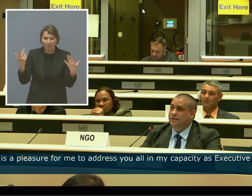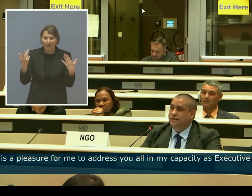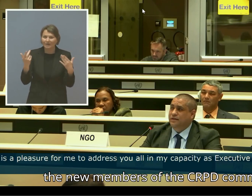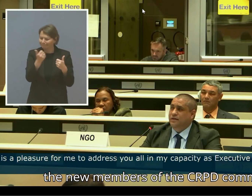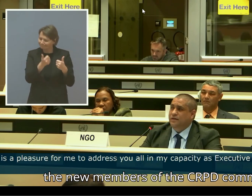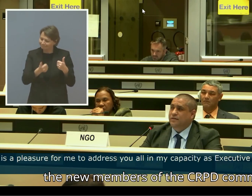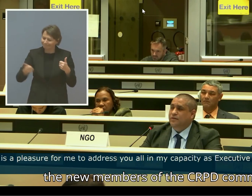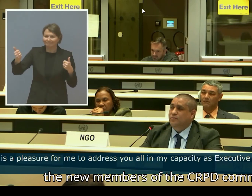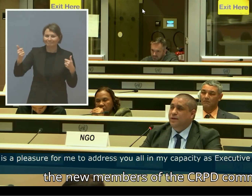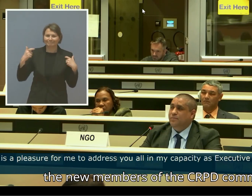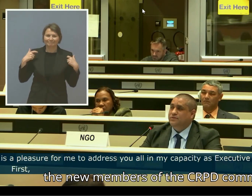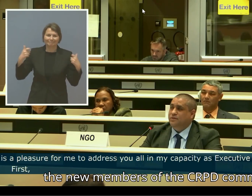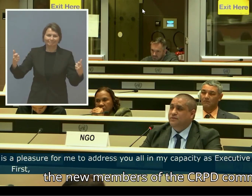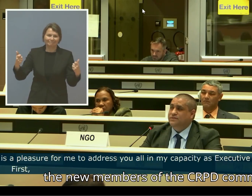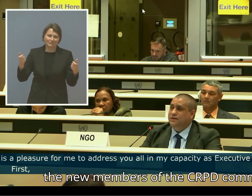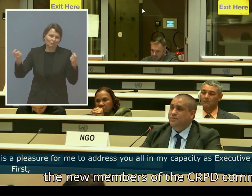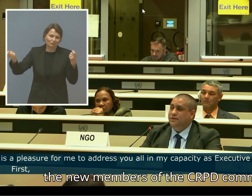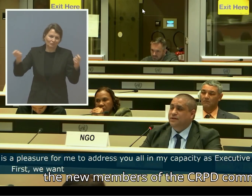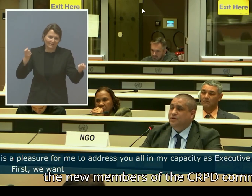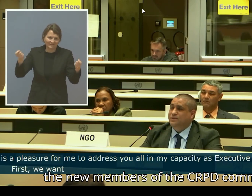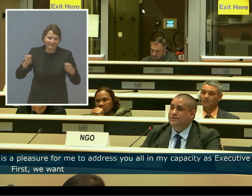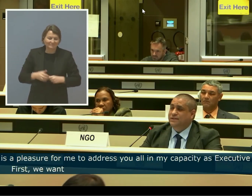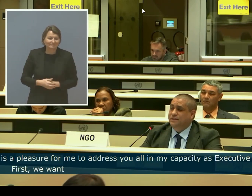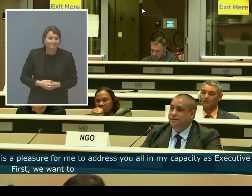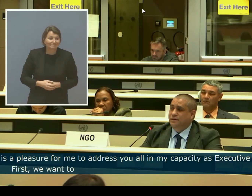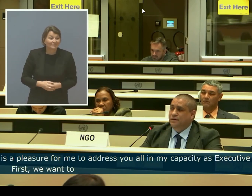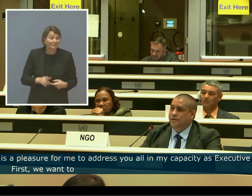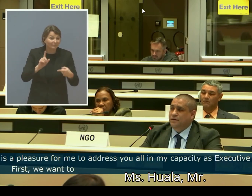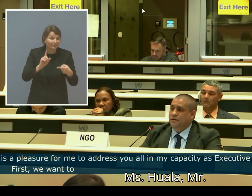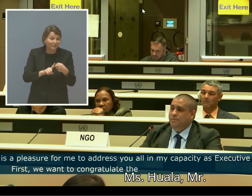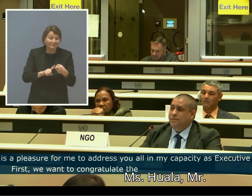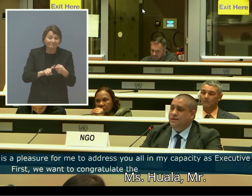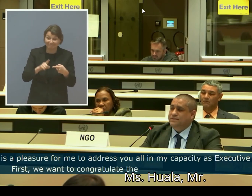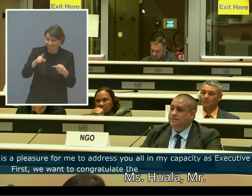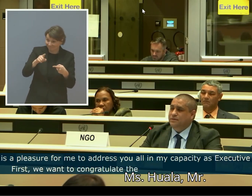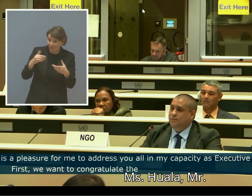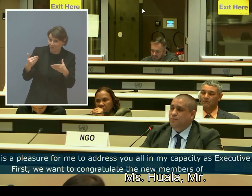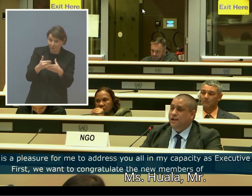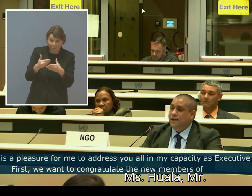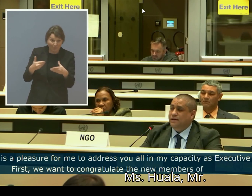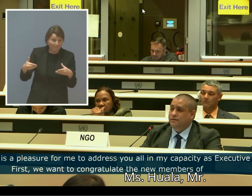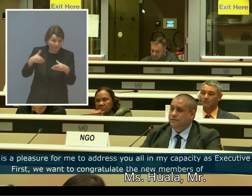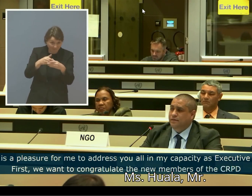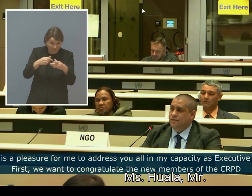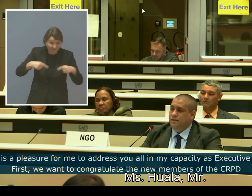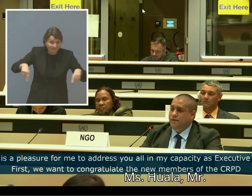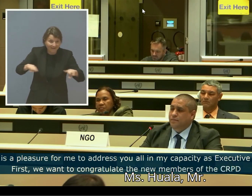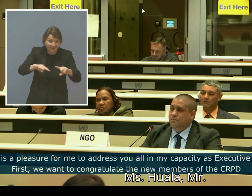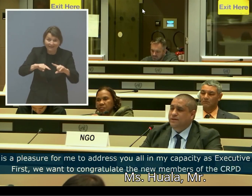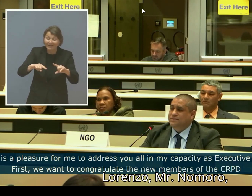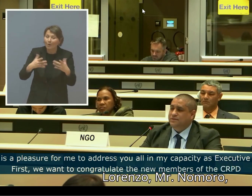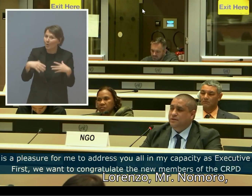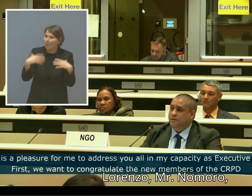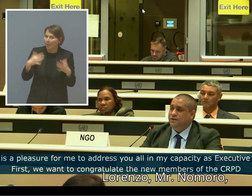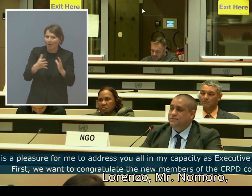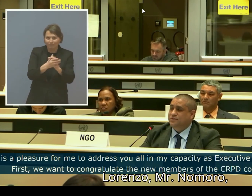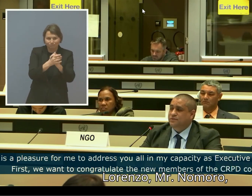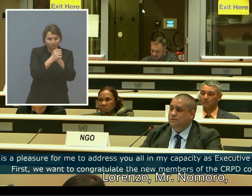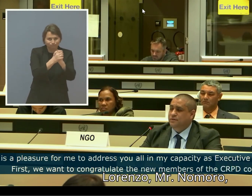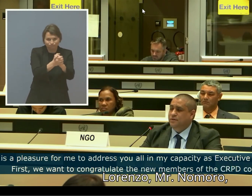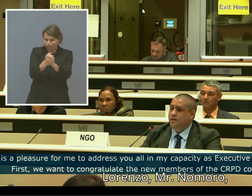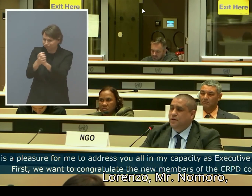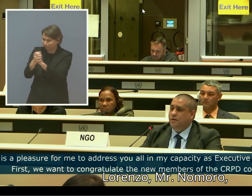congratulate the new members of the CRPD committee, Ms. Wala, Mr.